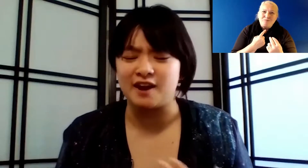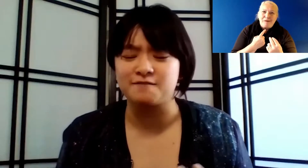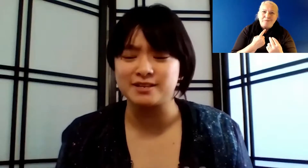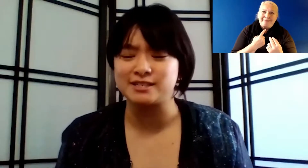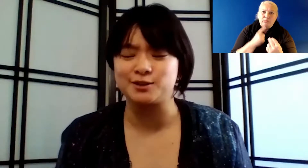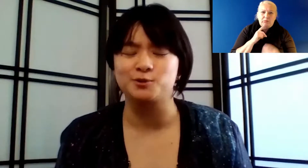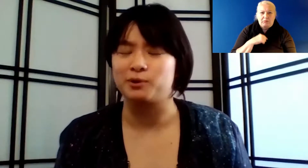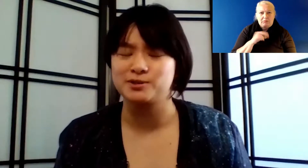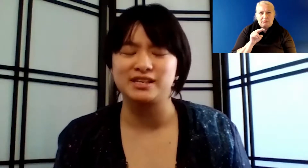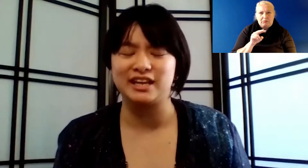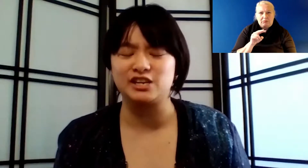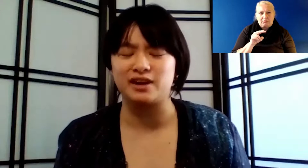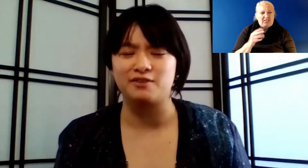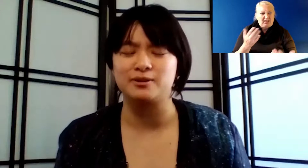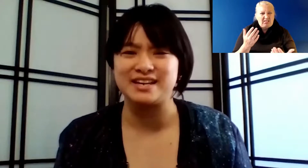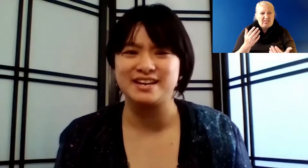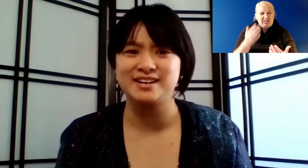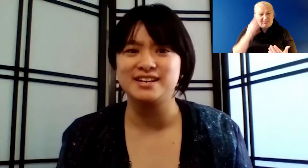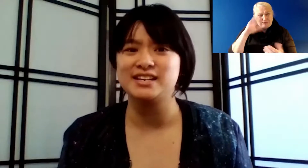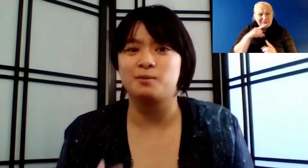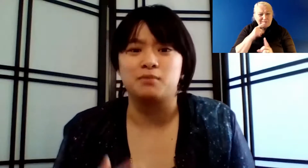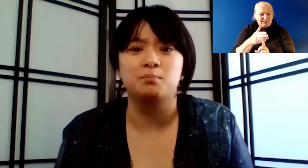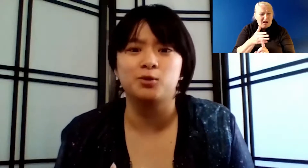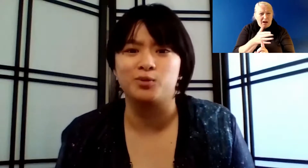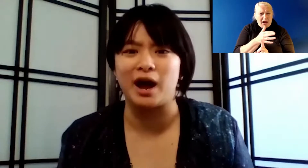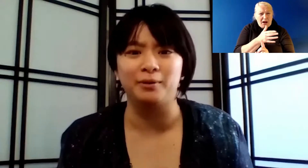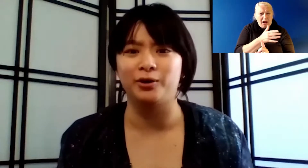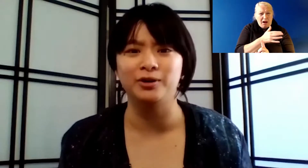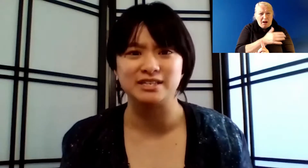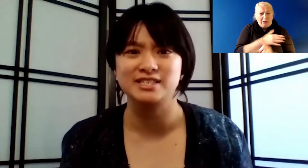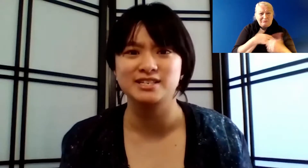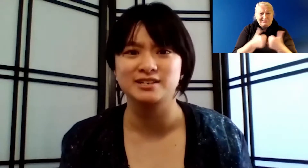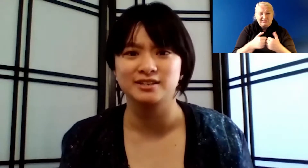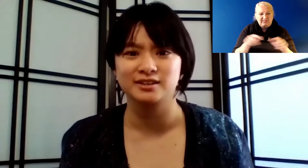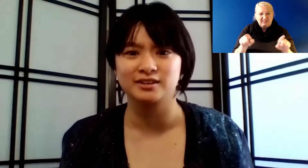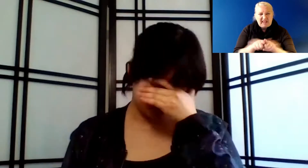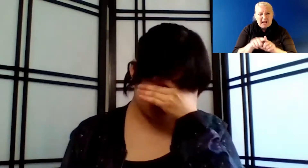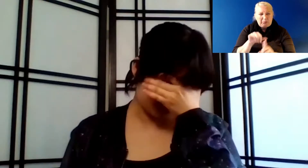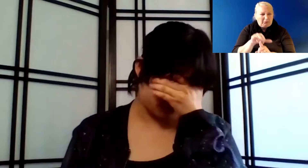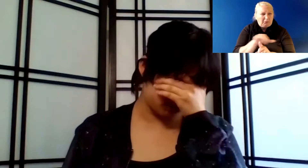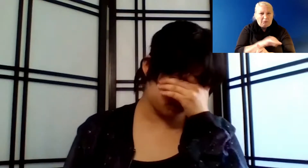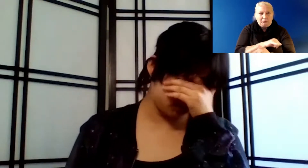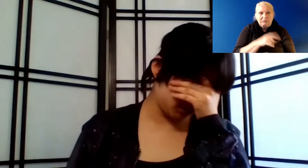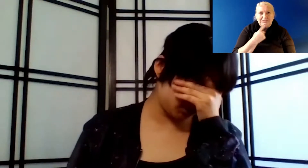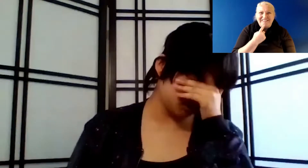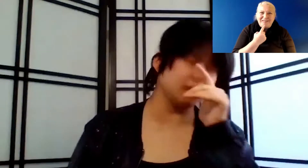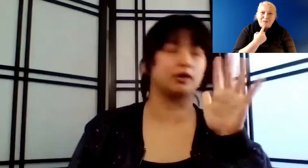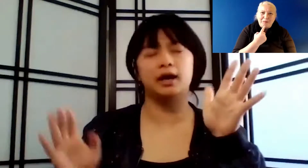every single person that you've ever dated is a mumble rap artist. Look,